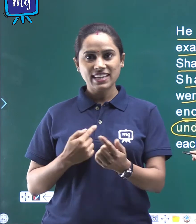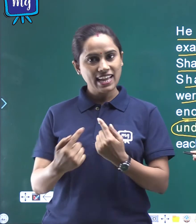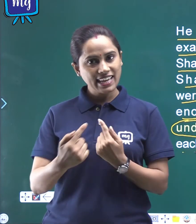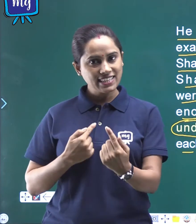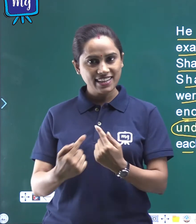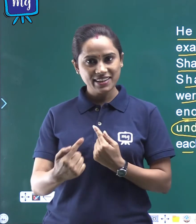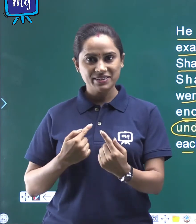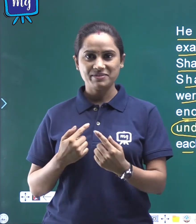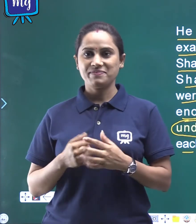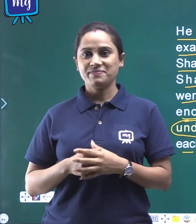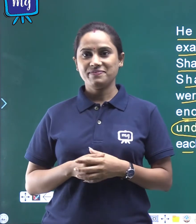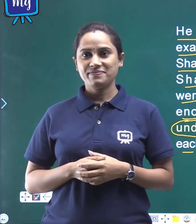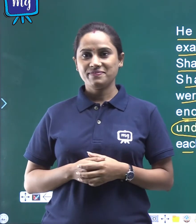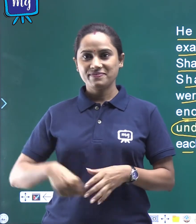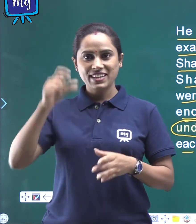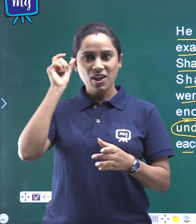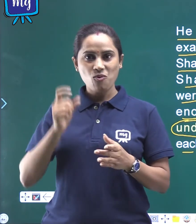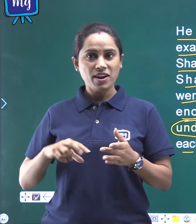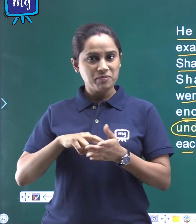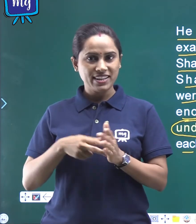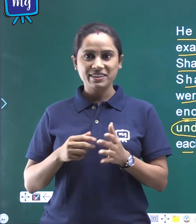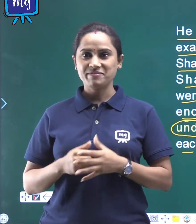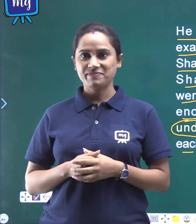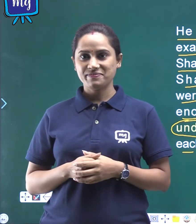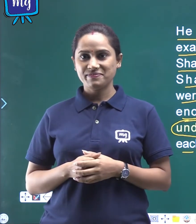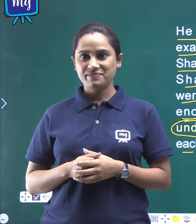each other. Word meaning: